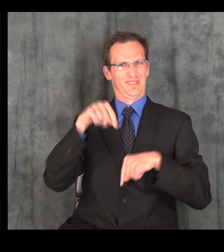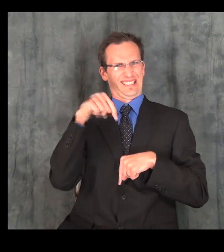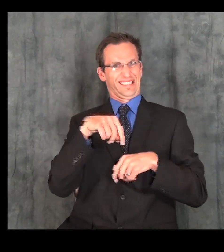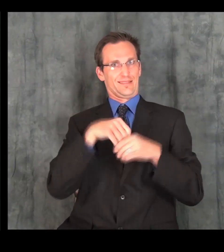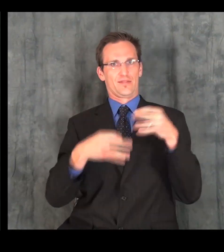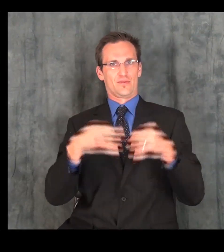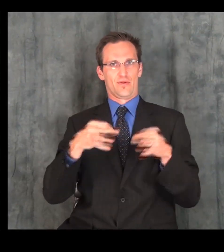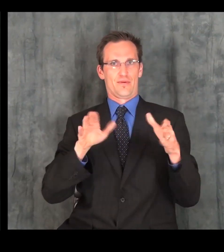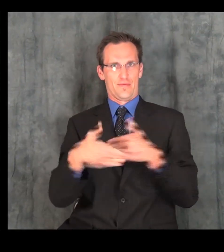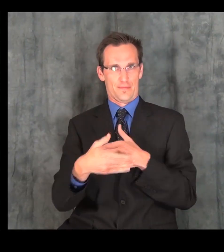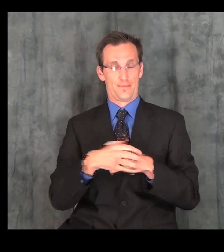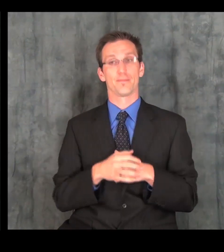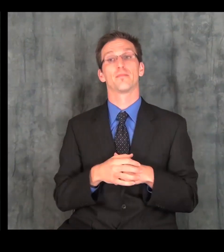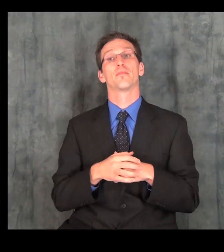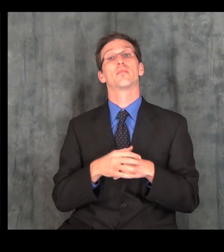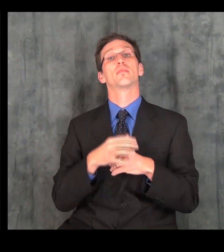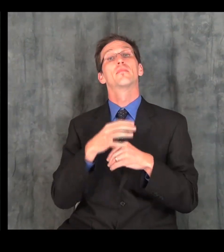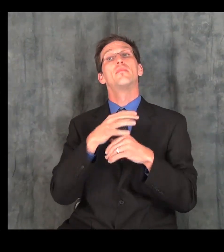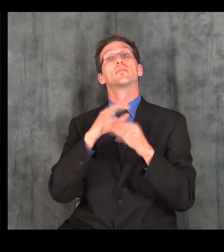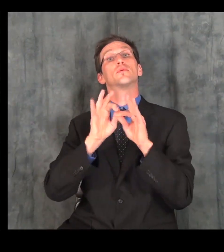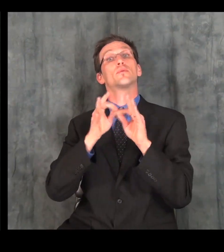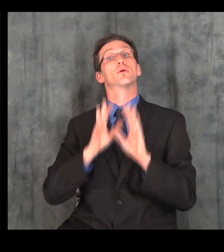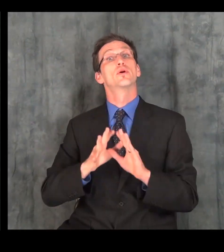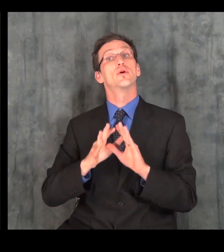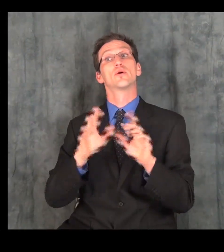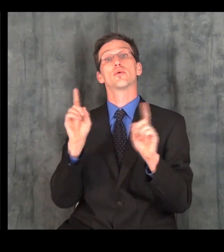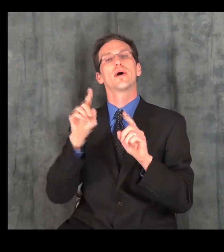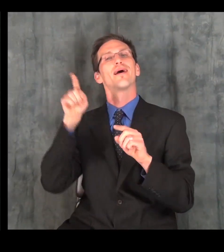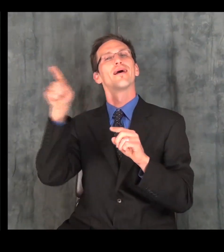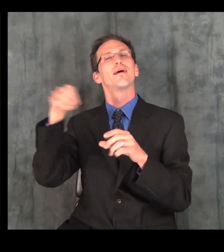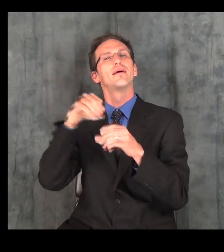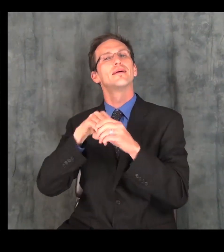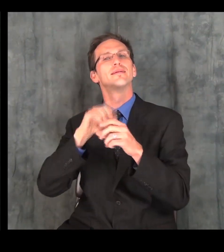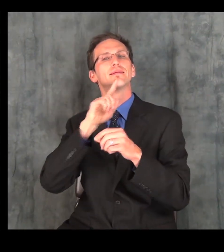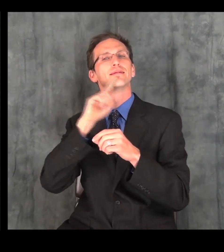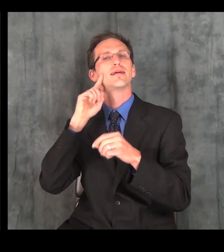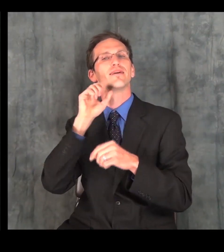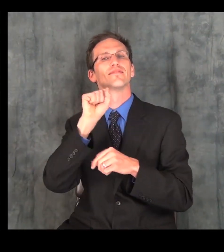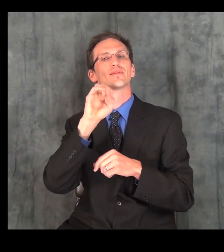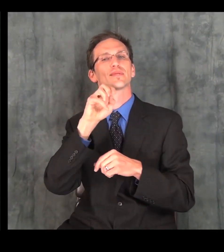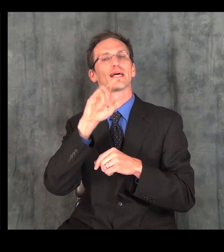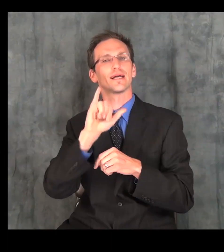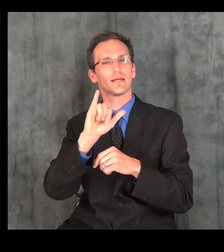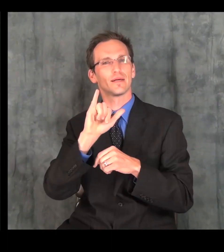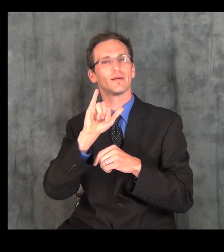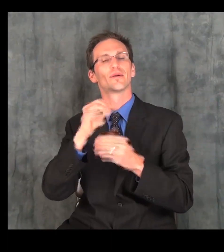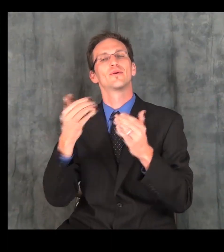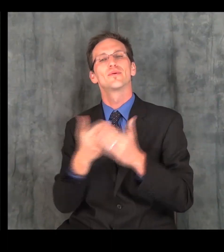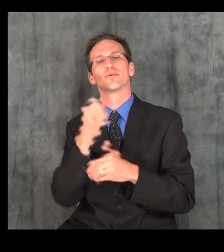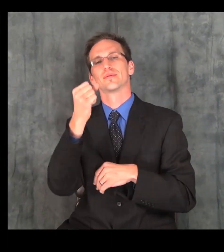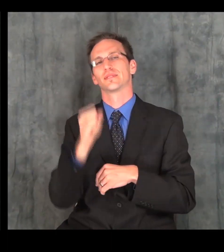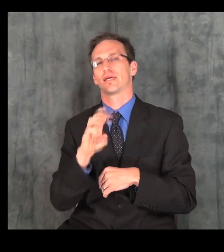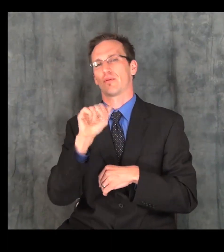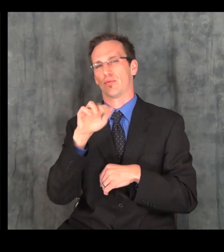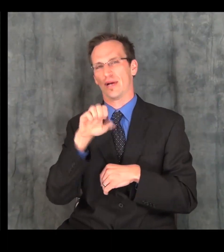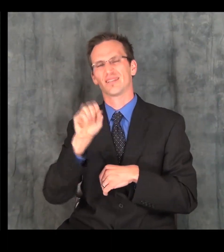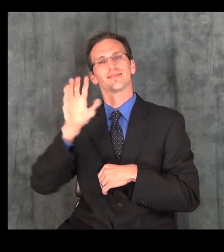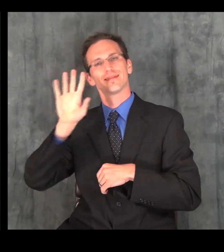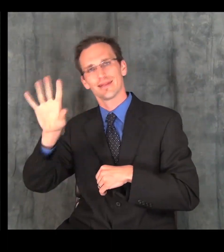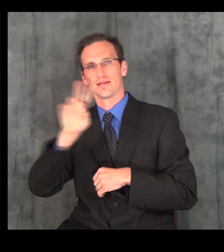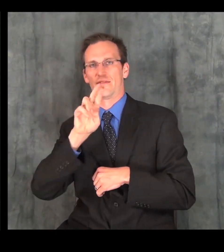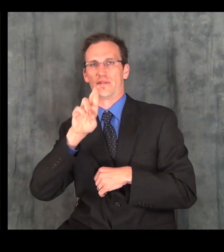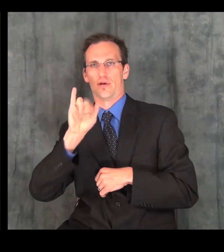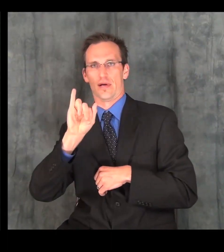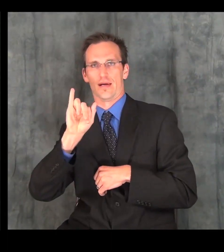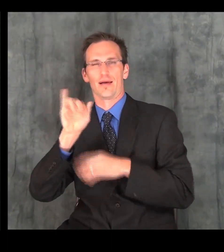the interpreter was in the Deaf Society of New South Wales's video remote interpreting suite.